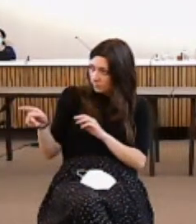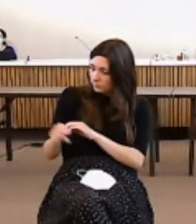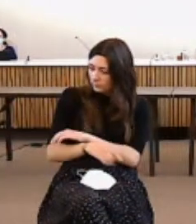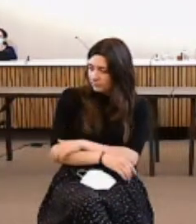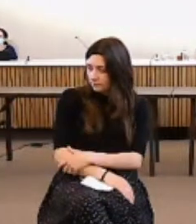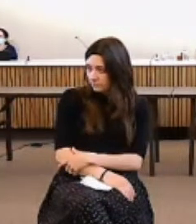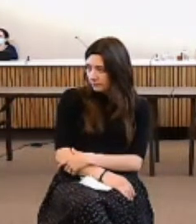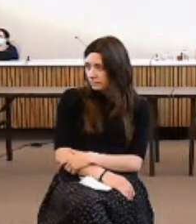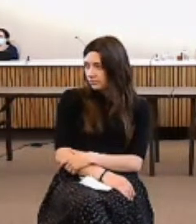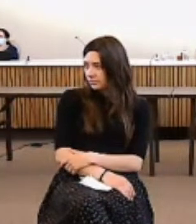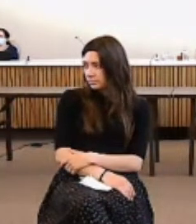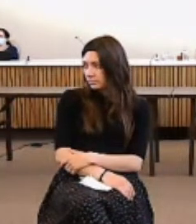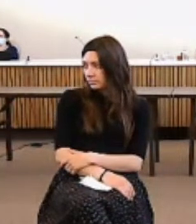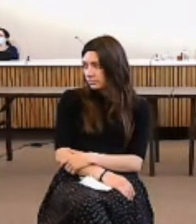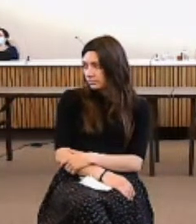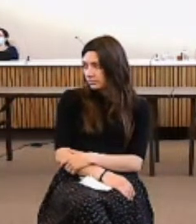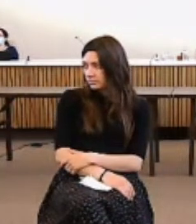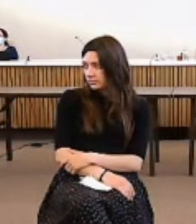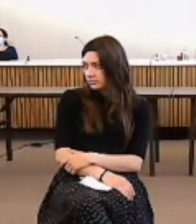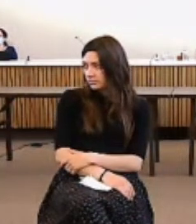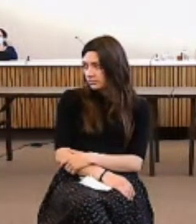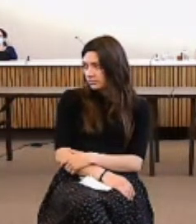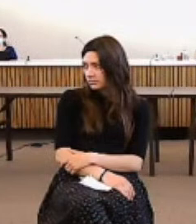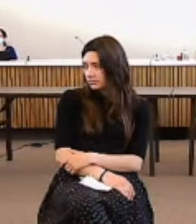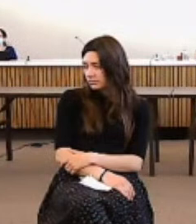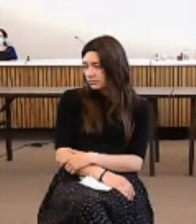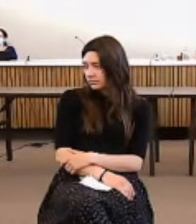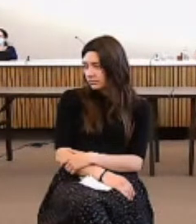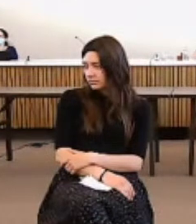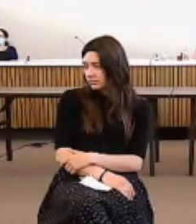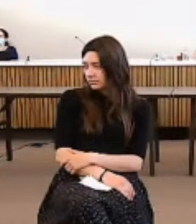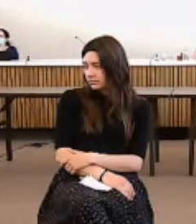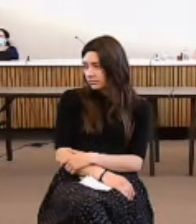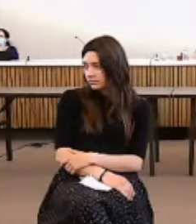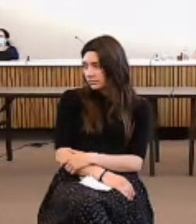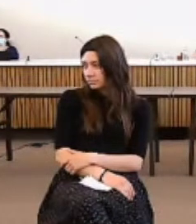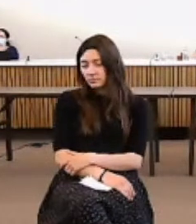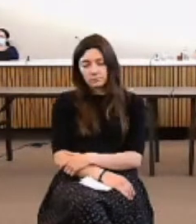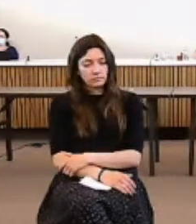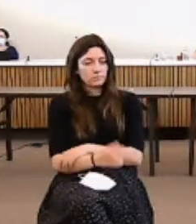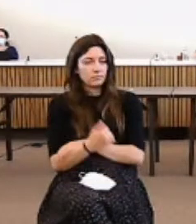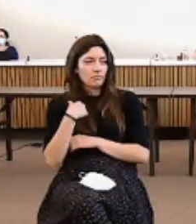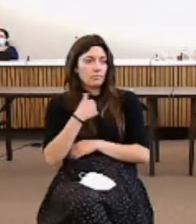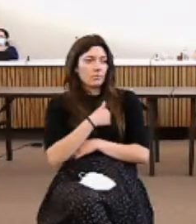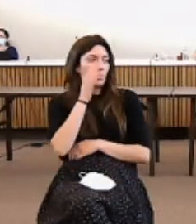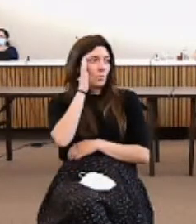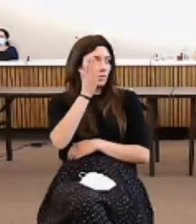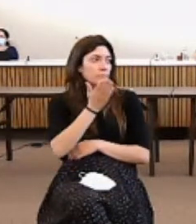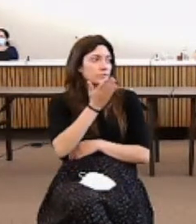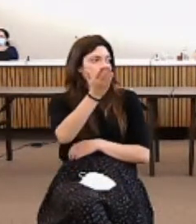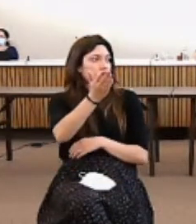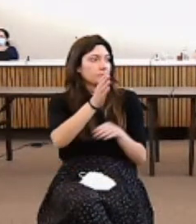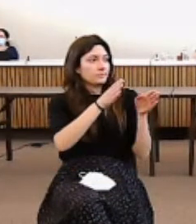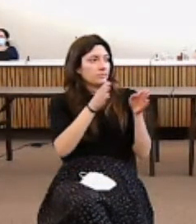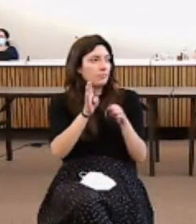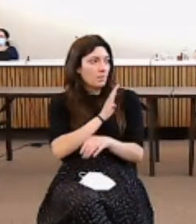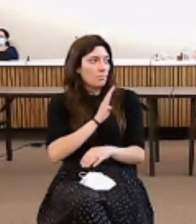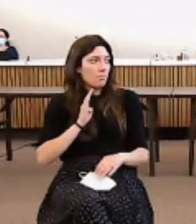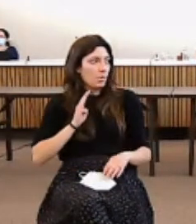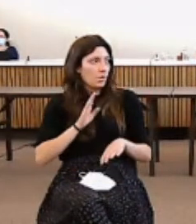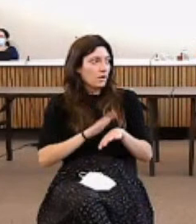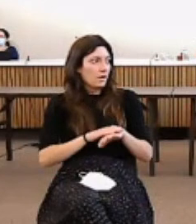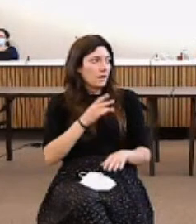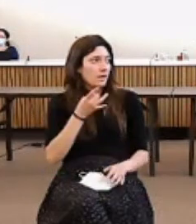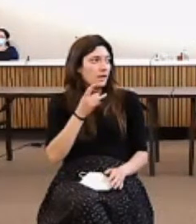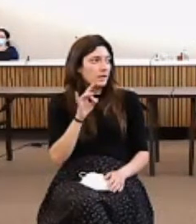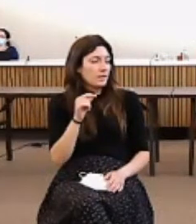when those might be available to the public? Well, we are submitting to the planning board on the 18th. And